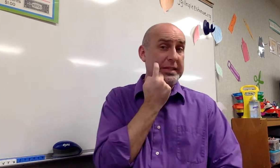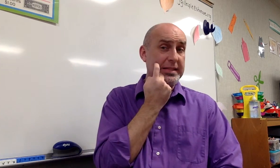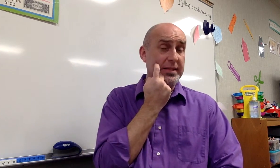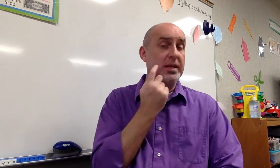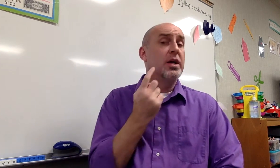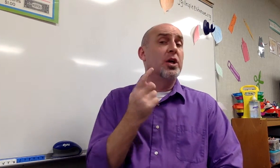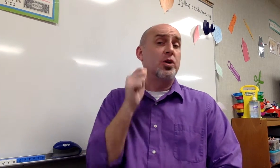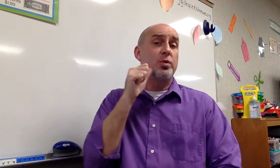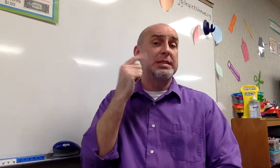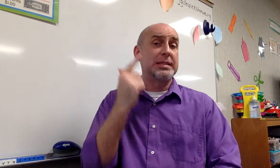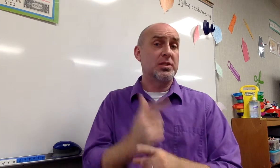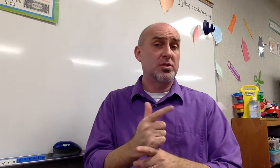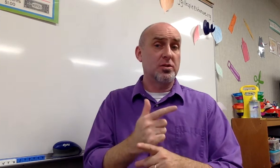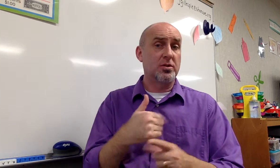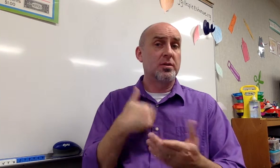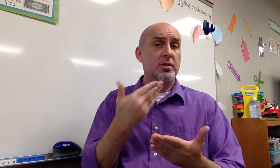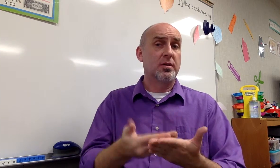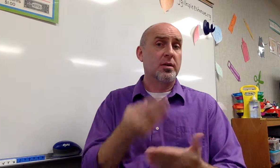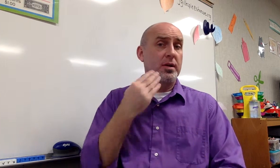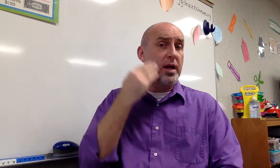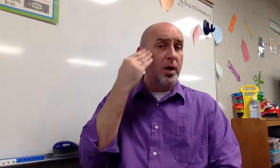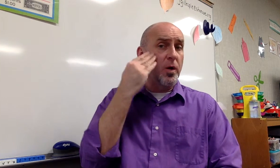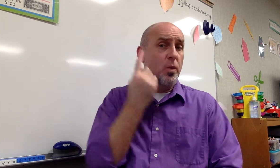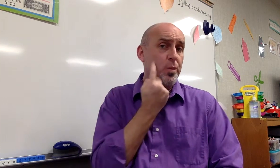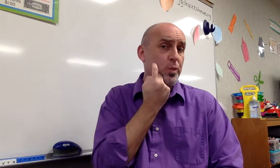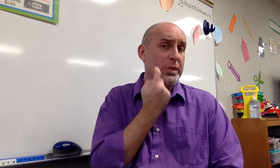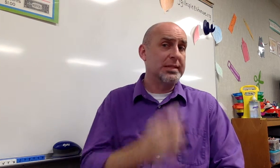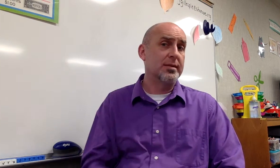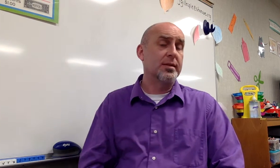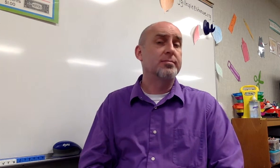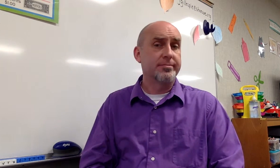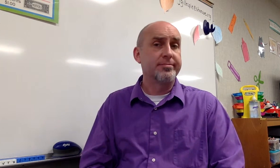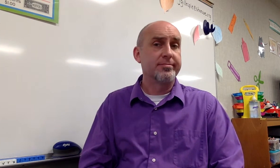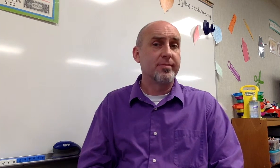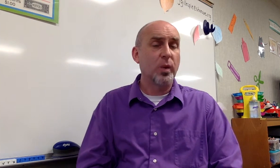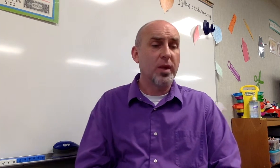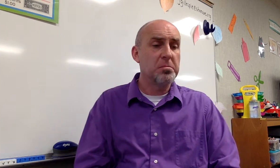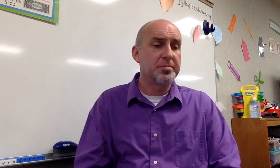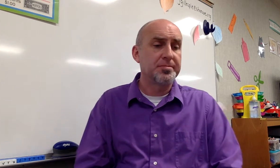Recently. Your sister got home recently. Okay?